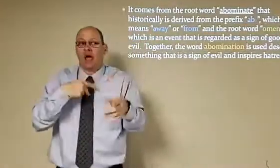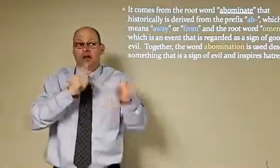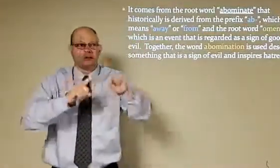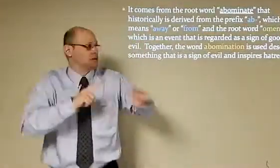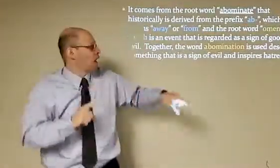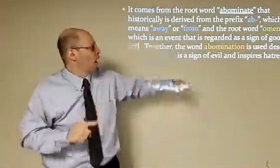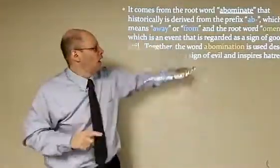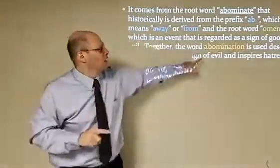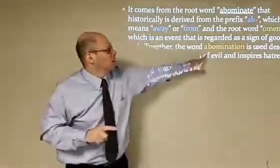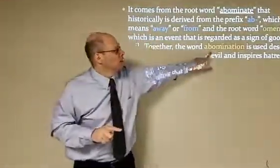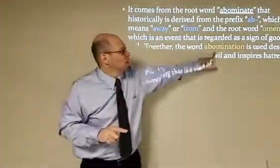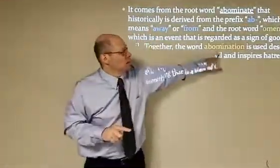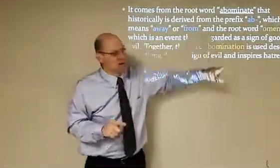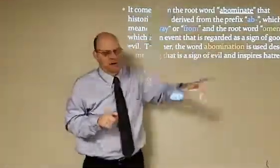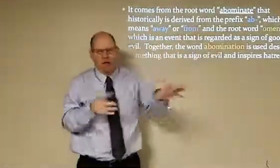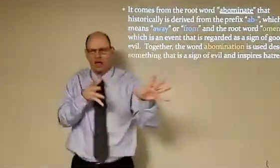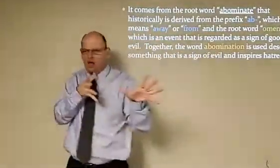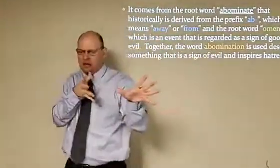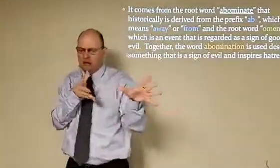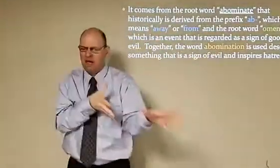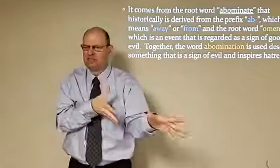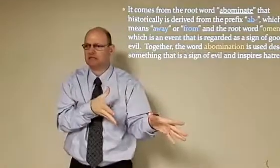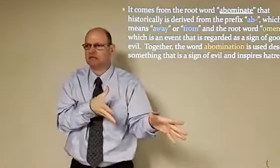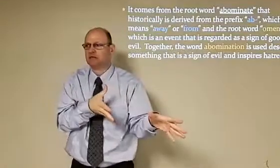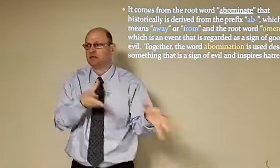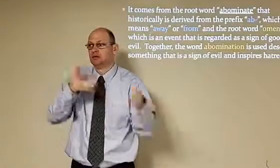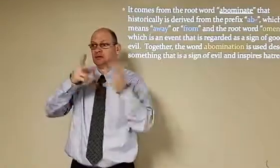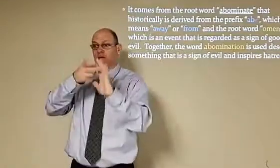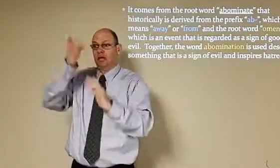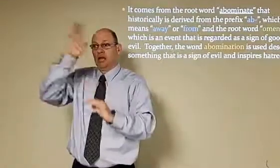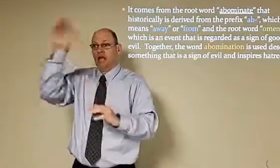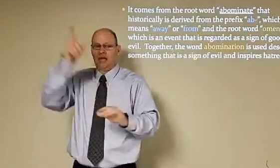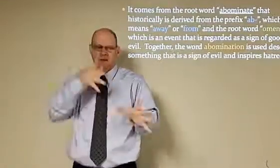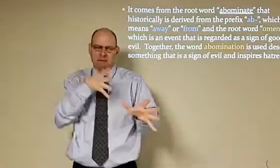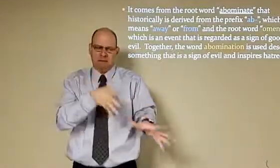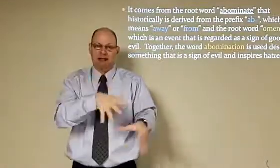of evil and inspires hatred.